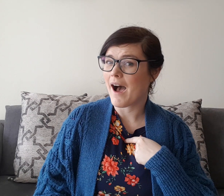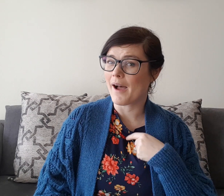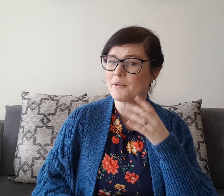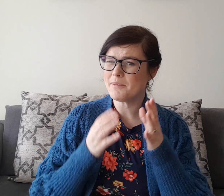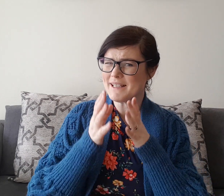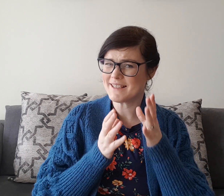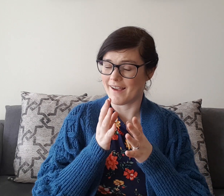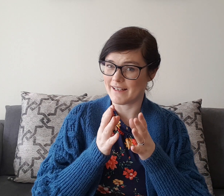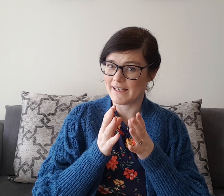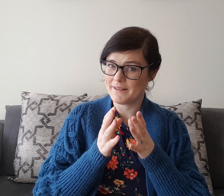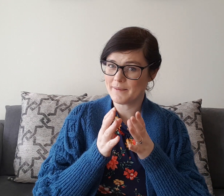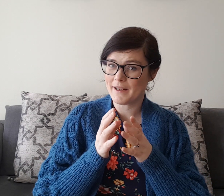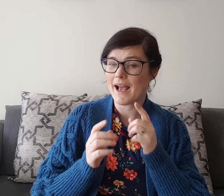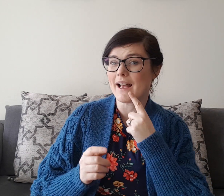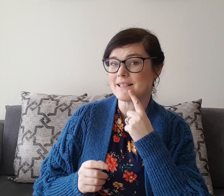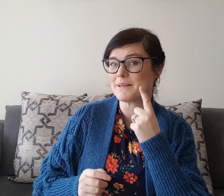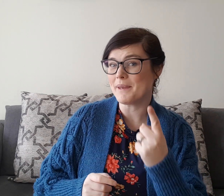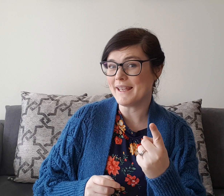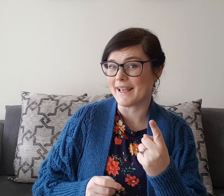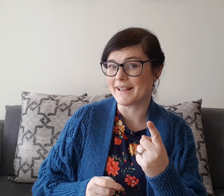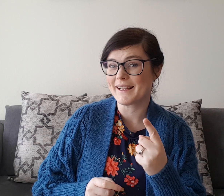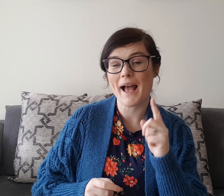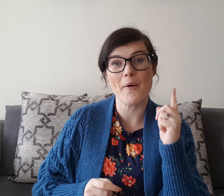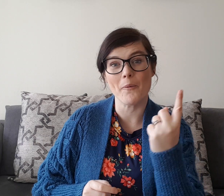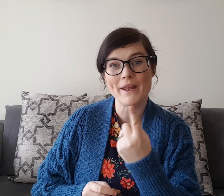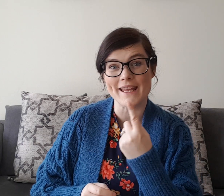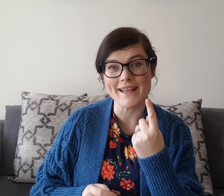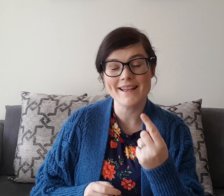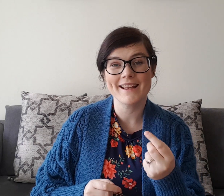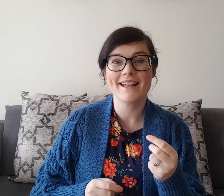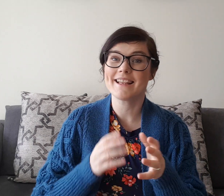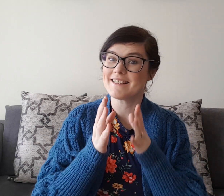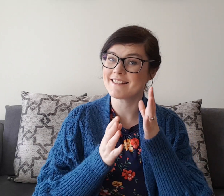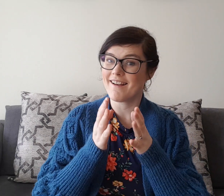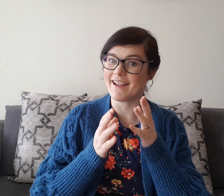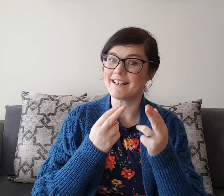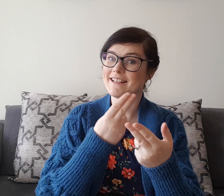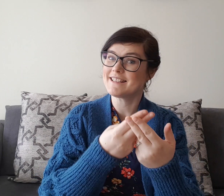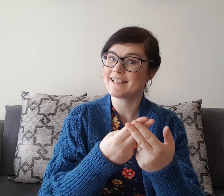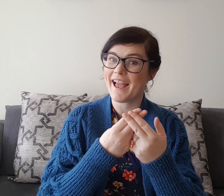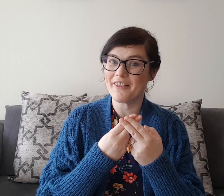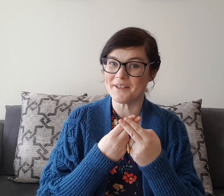I'm going to be signing and speaking, and we can sign together.